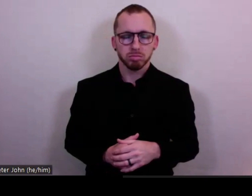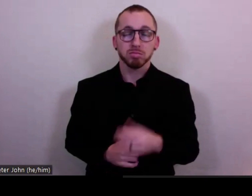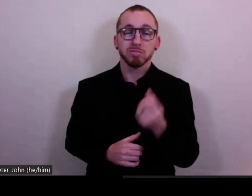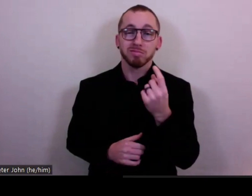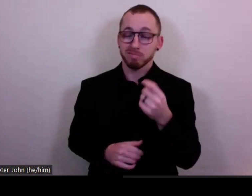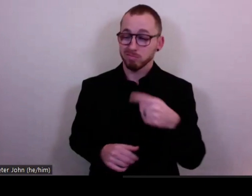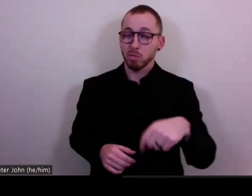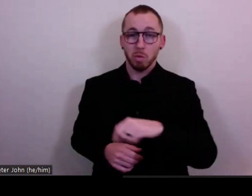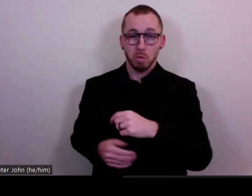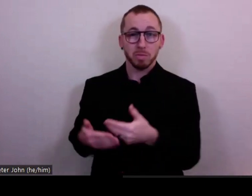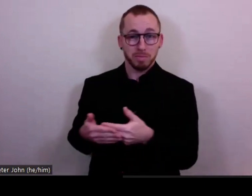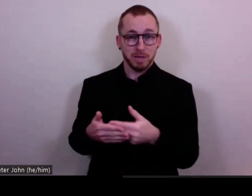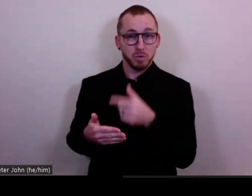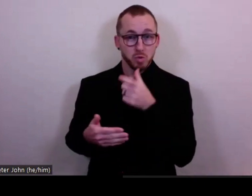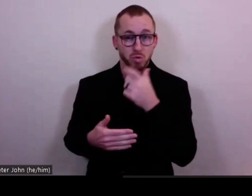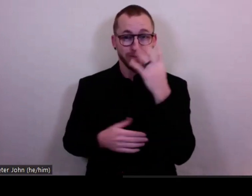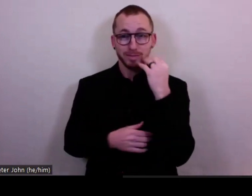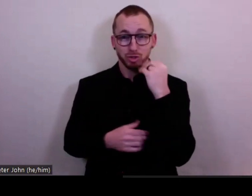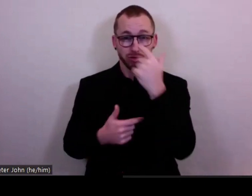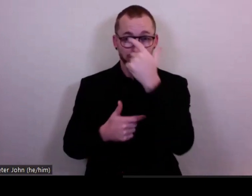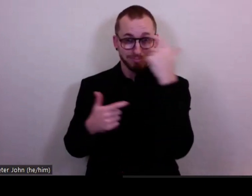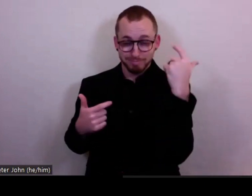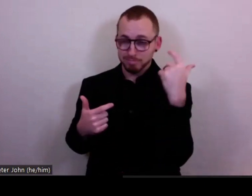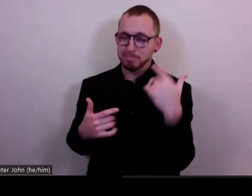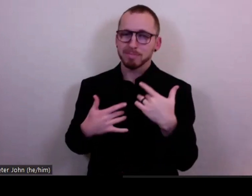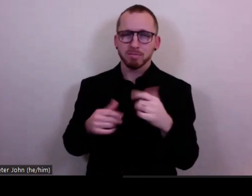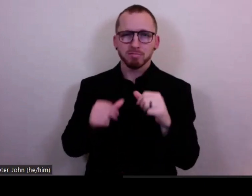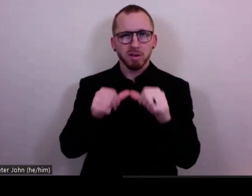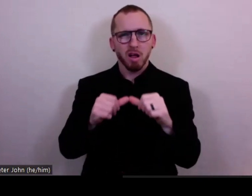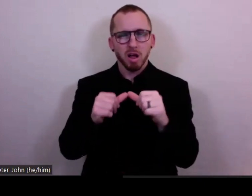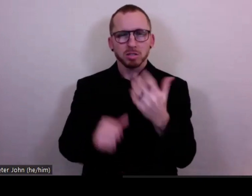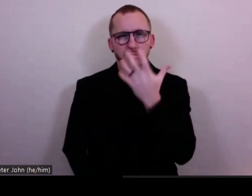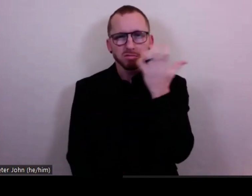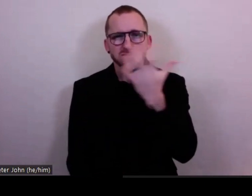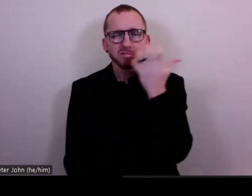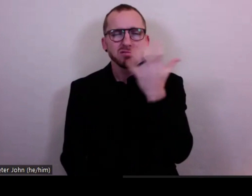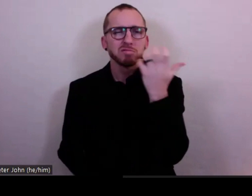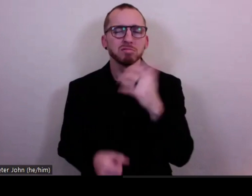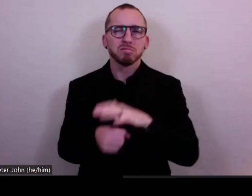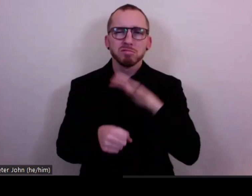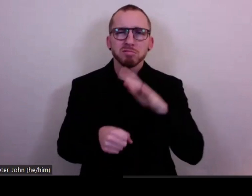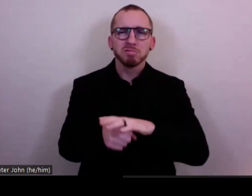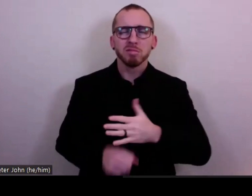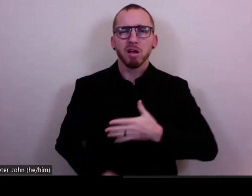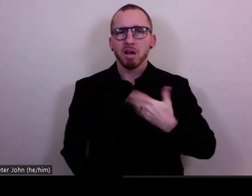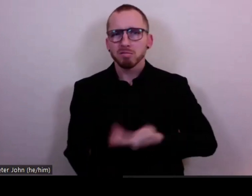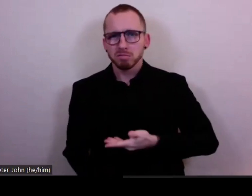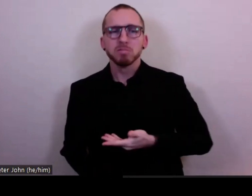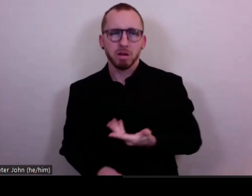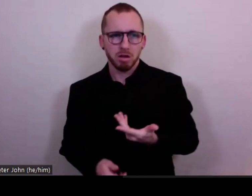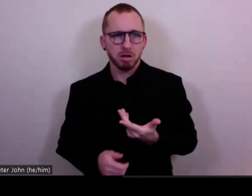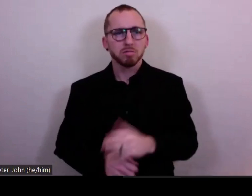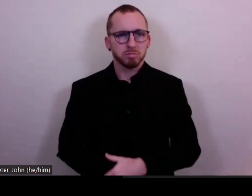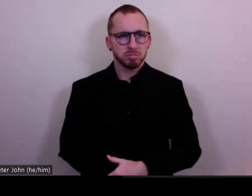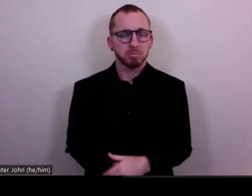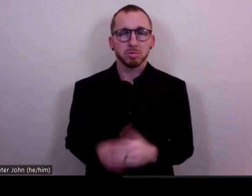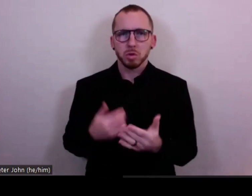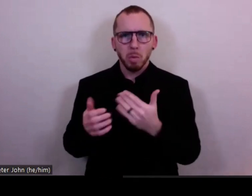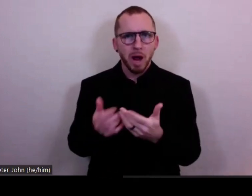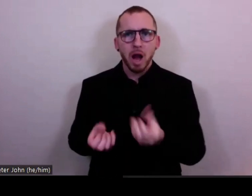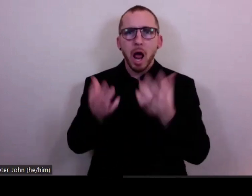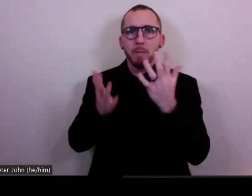there. But this is the constant fussiness. It's really hard to soothe this baby, no matter how much you rock them, no